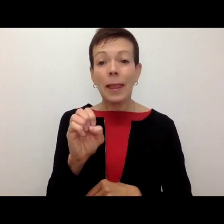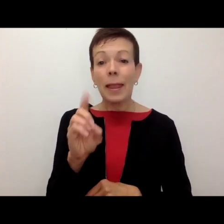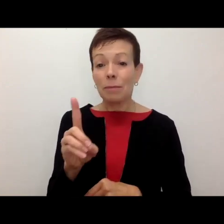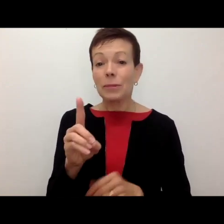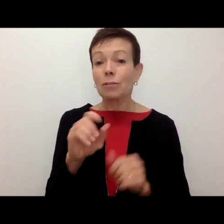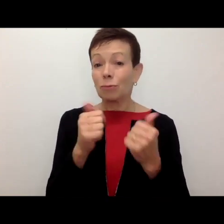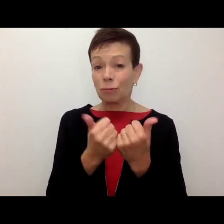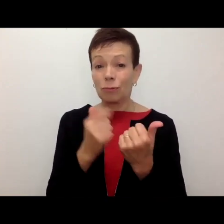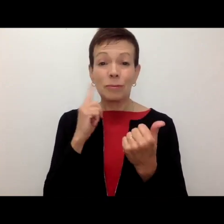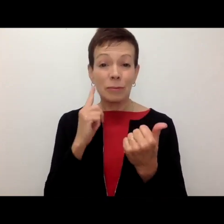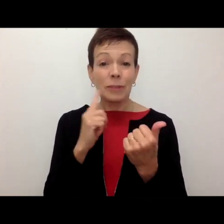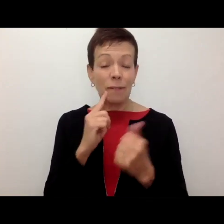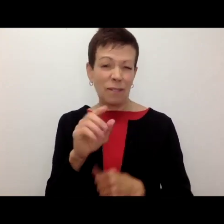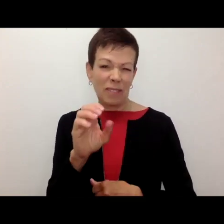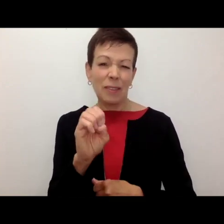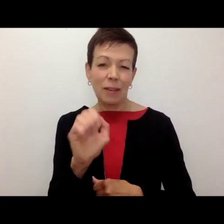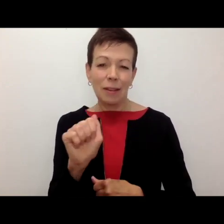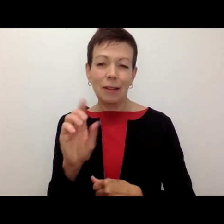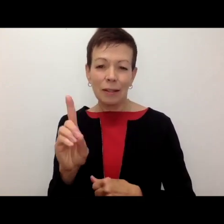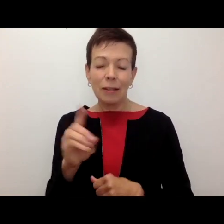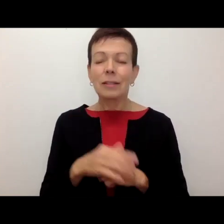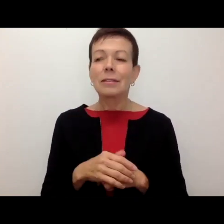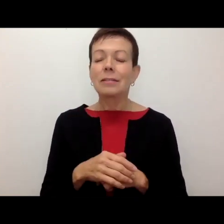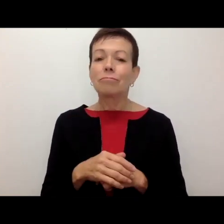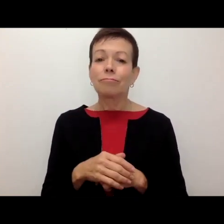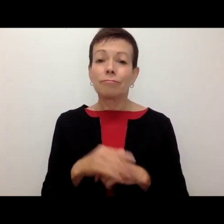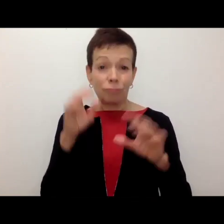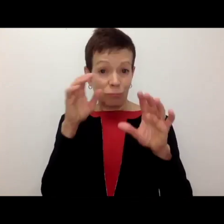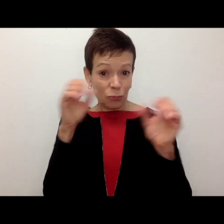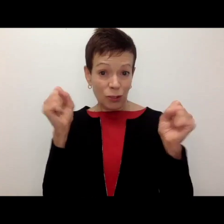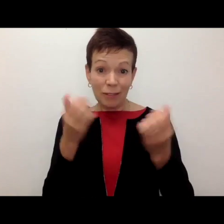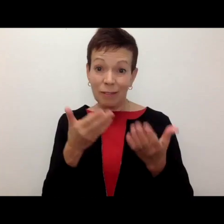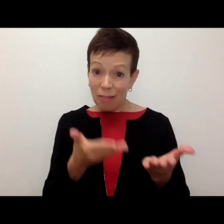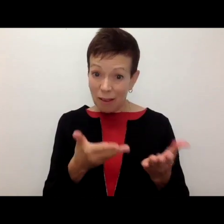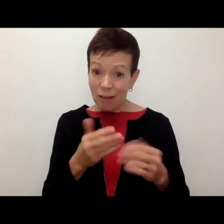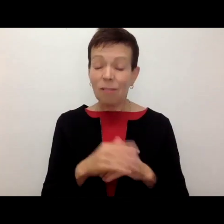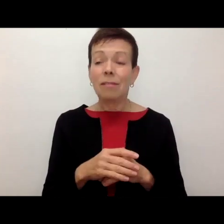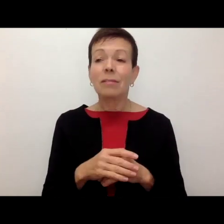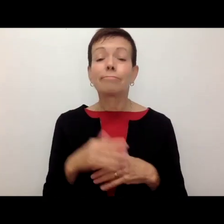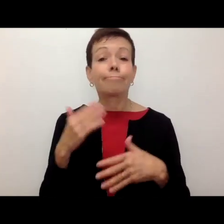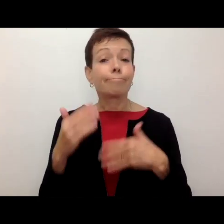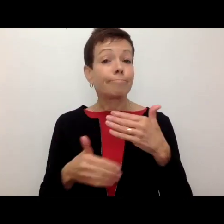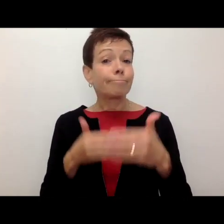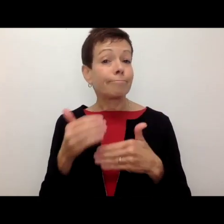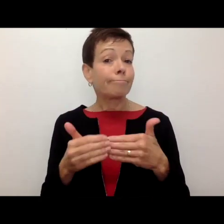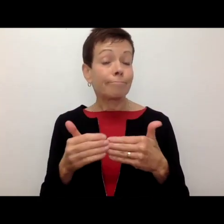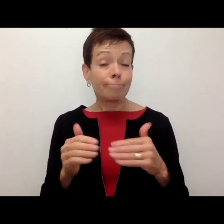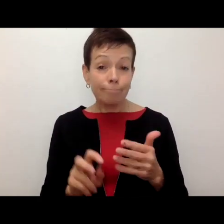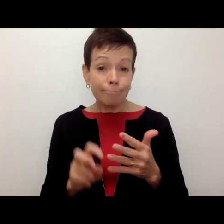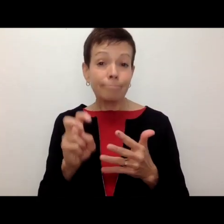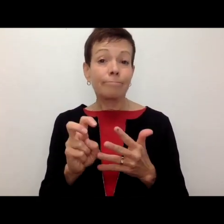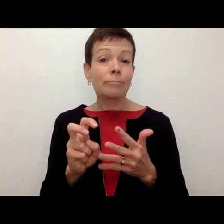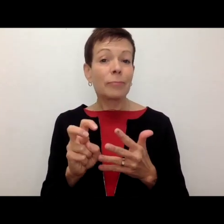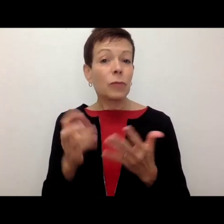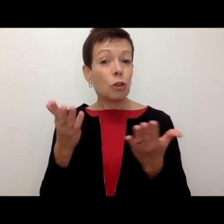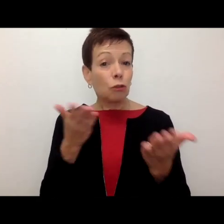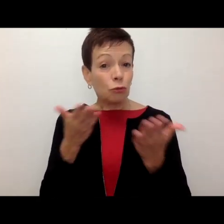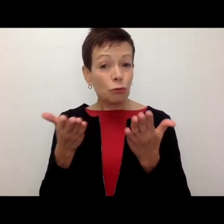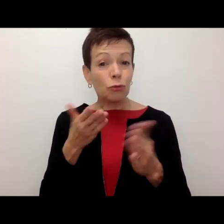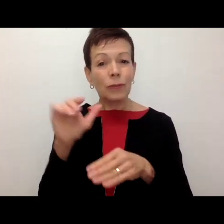the Edmonton Association of the Deaf, EAD. He served as their president. As time went on, he moved on to serve